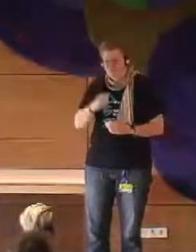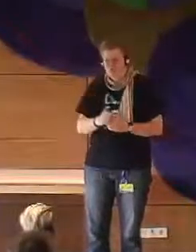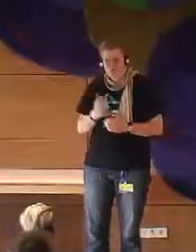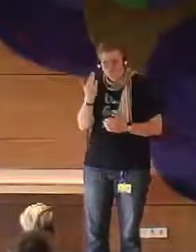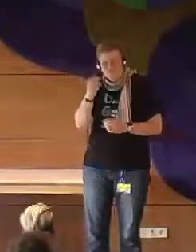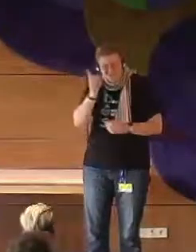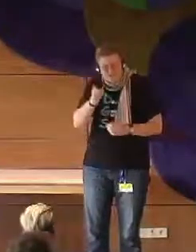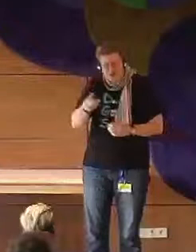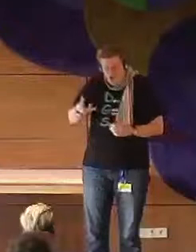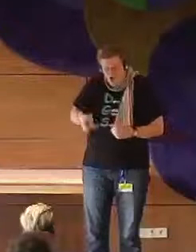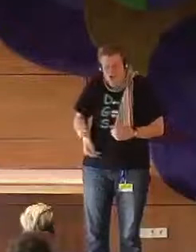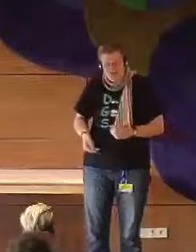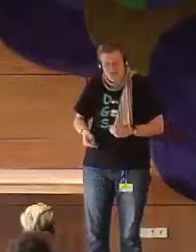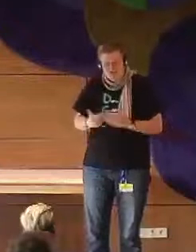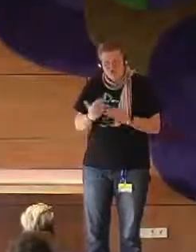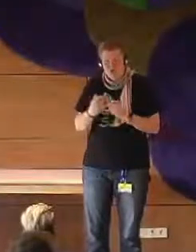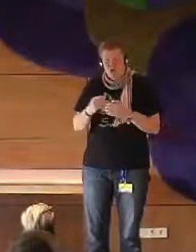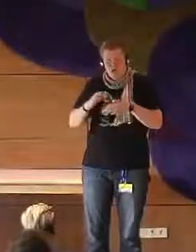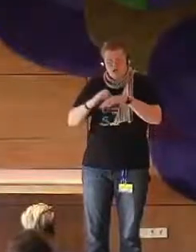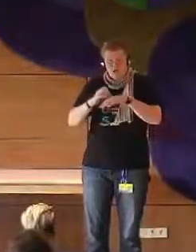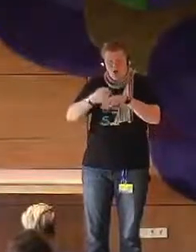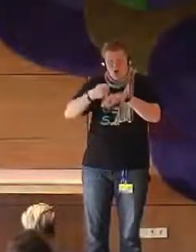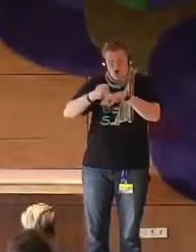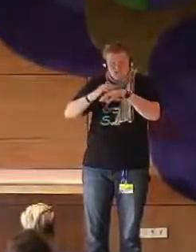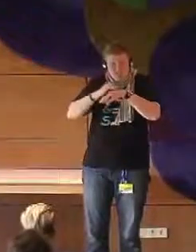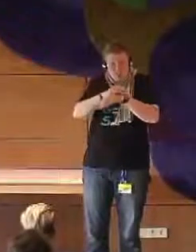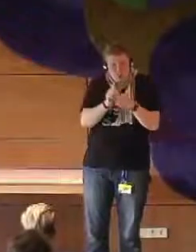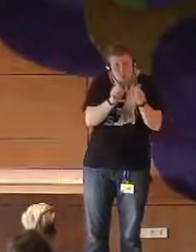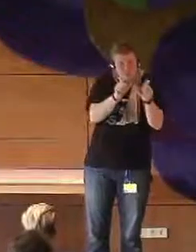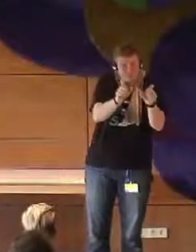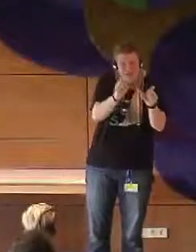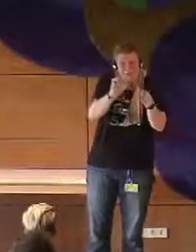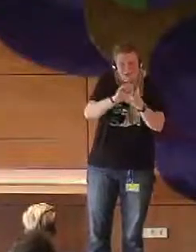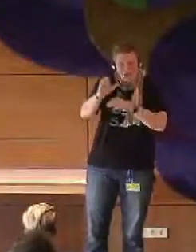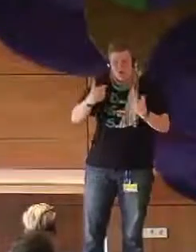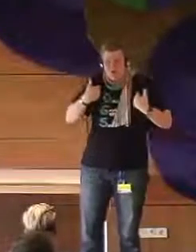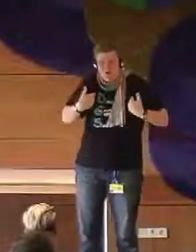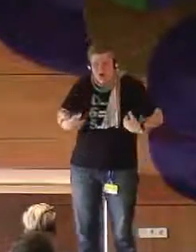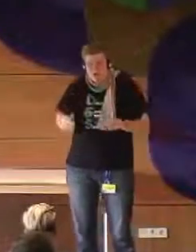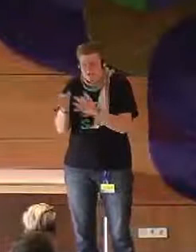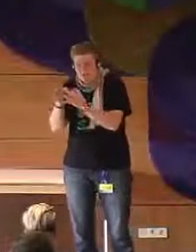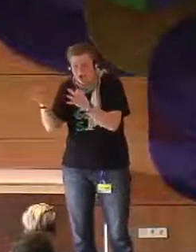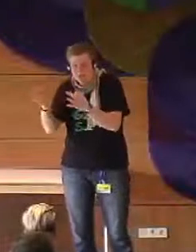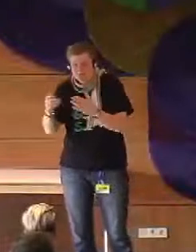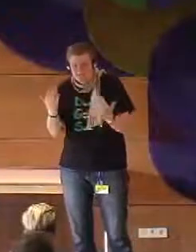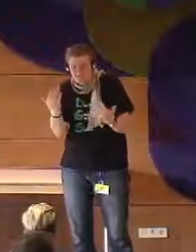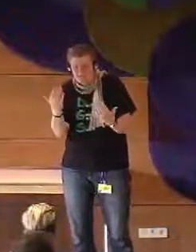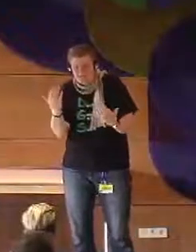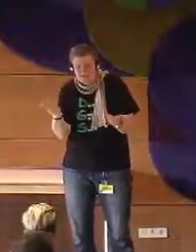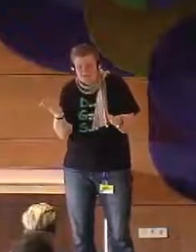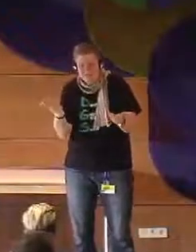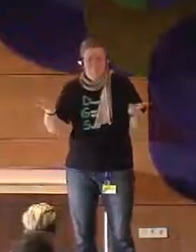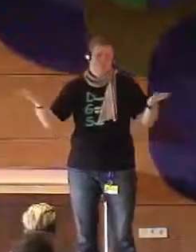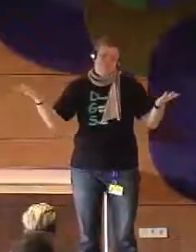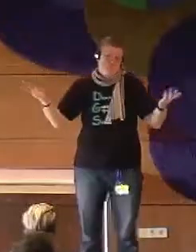osteoporosis, but will not produce significant behavioral problems? And there isn't one, because it varies from individual to individual. In normal